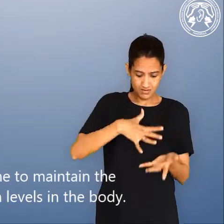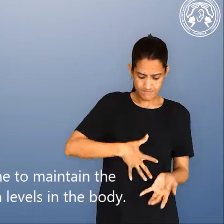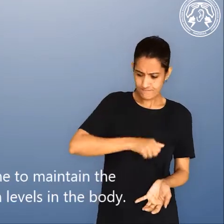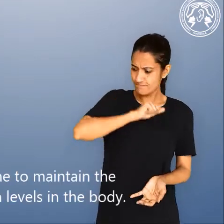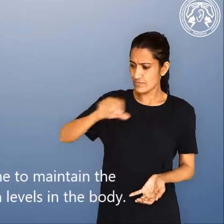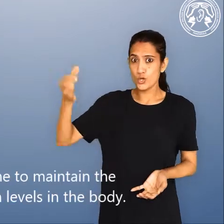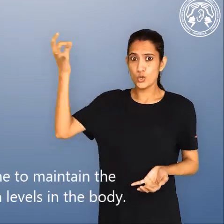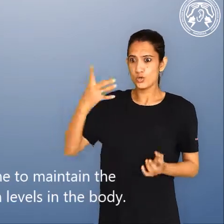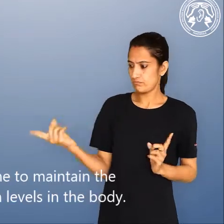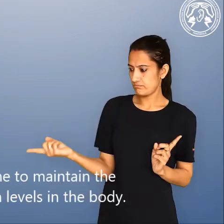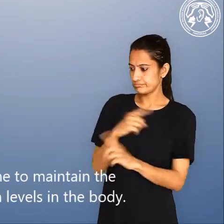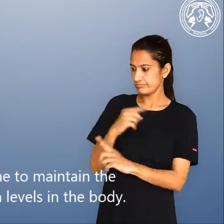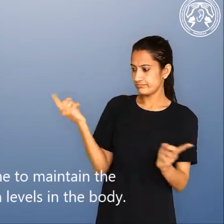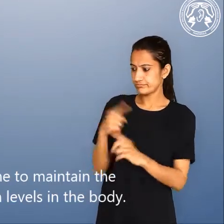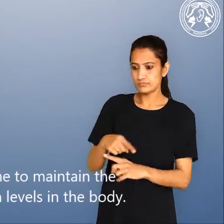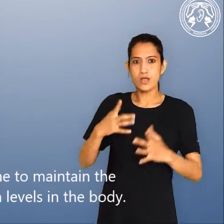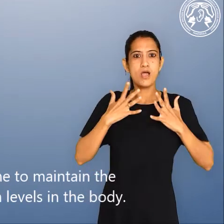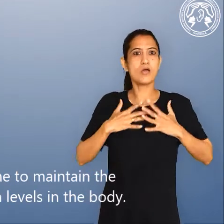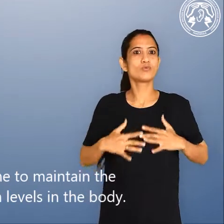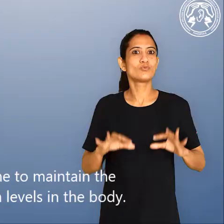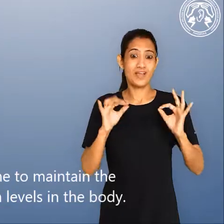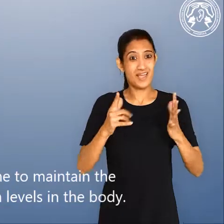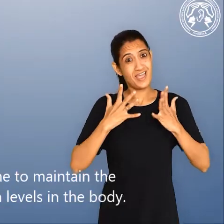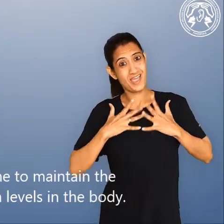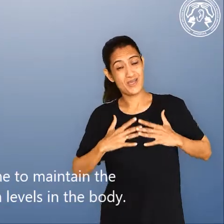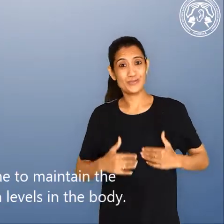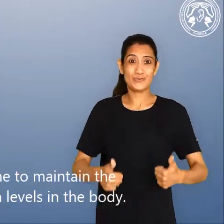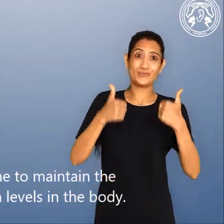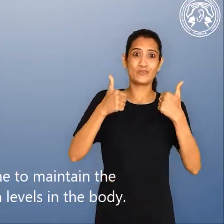This is done to maintain the hemoglobin level in the body.